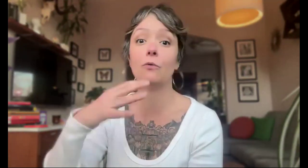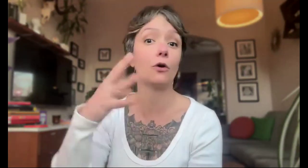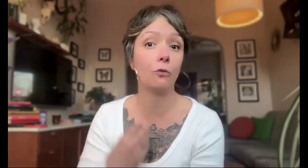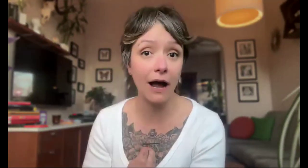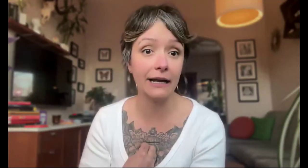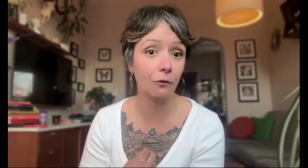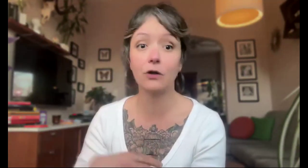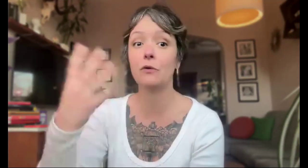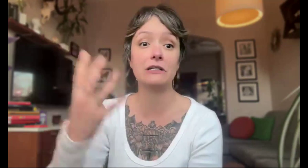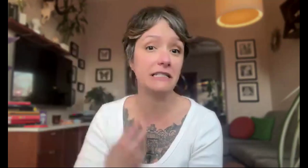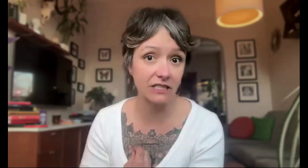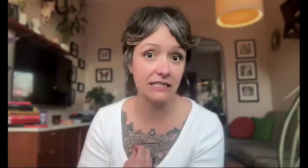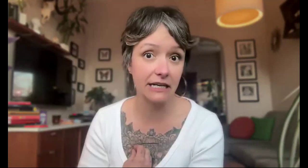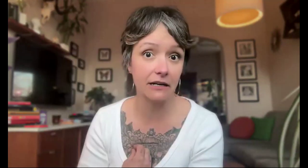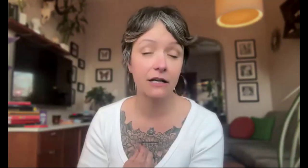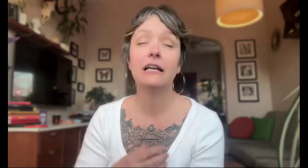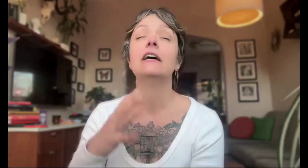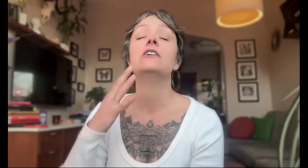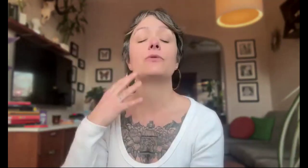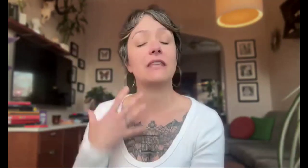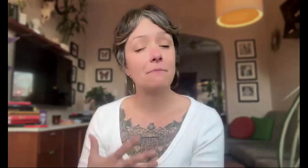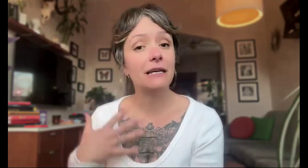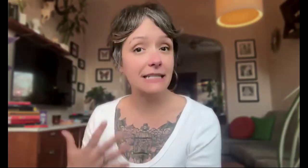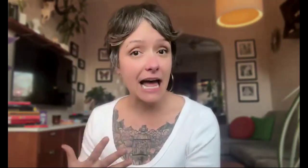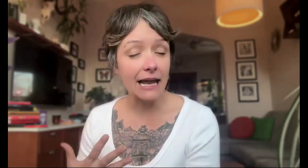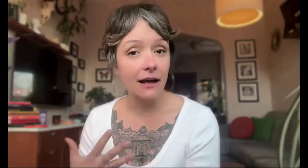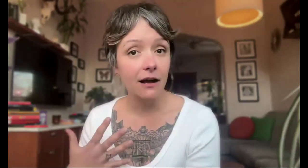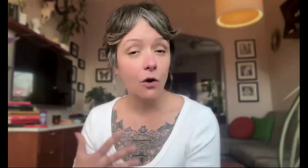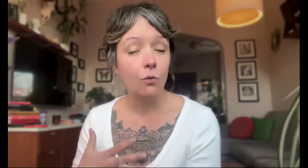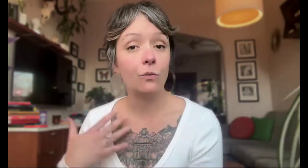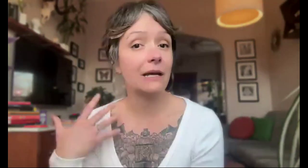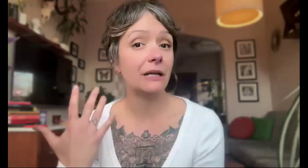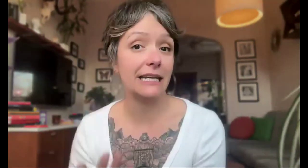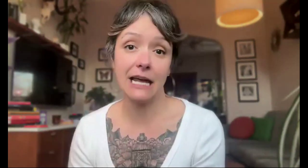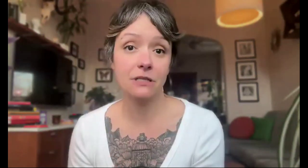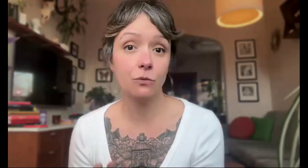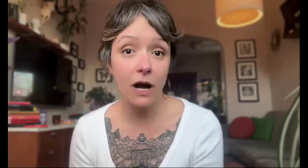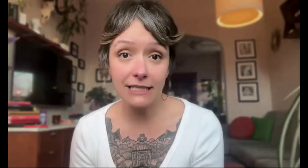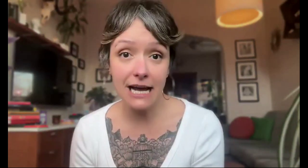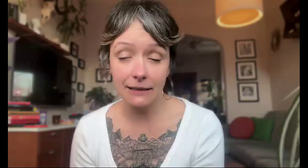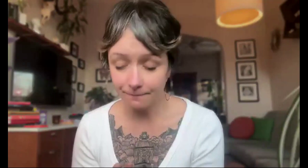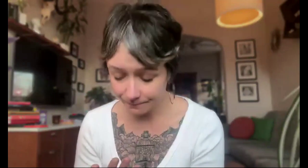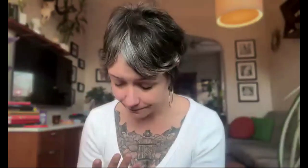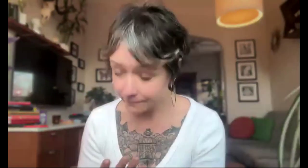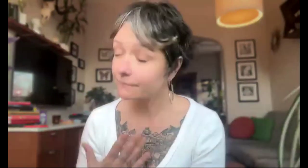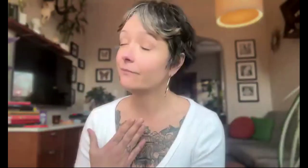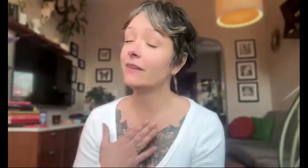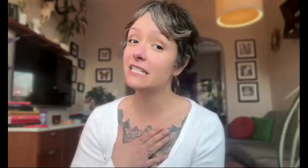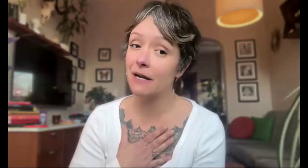you are crying or you are devastated. So with that being said, when we can play games at rug time,